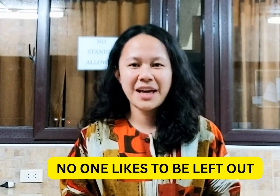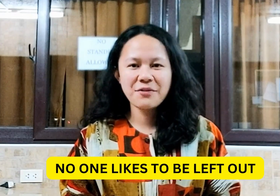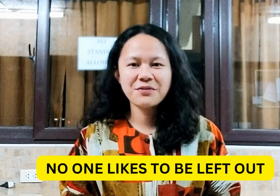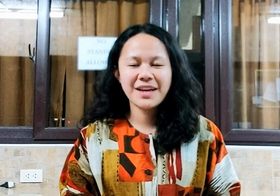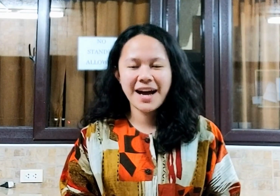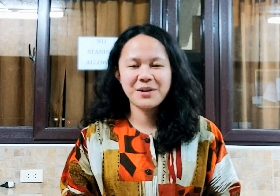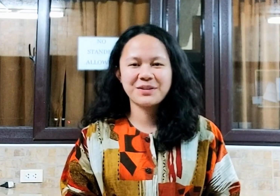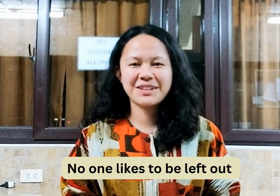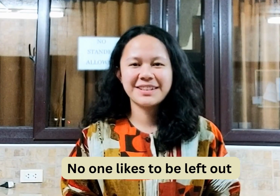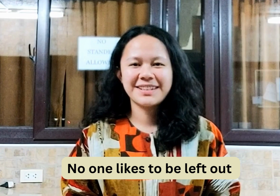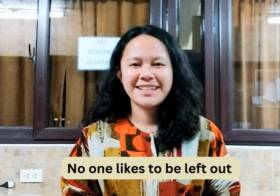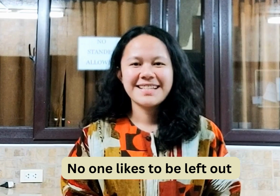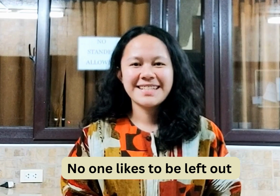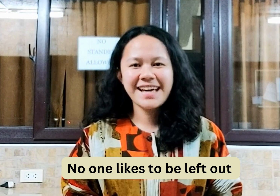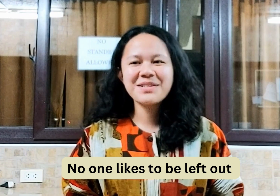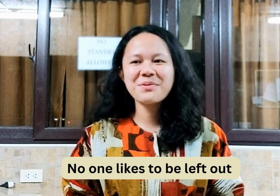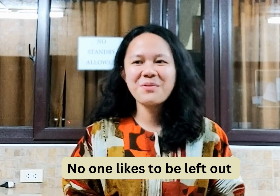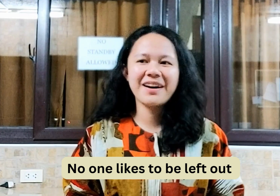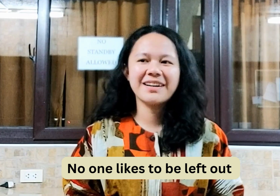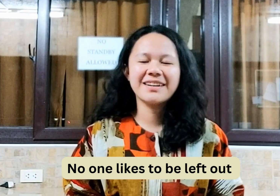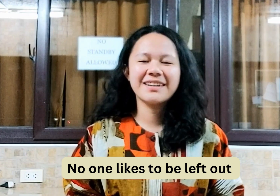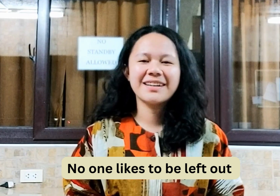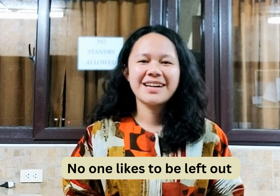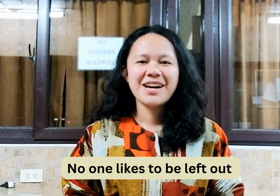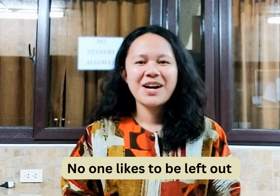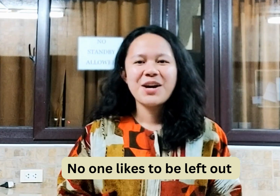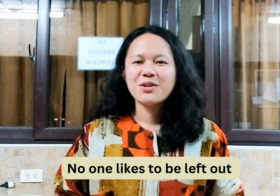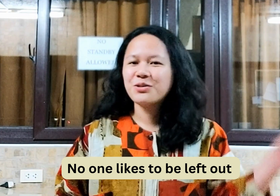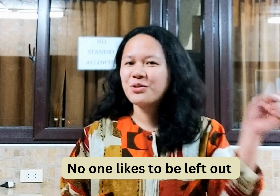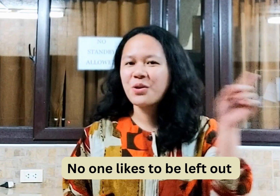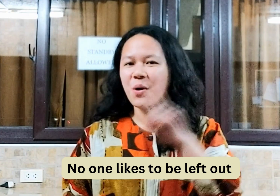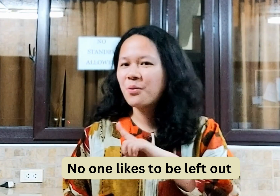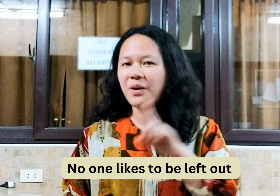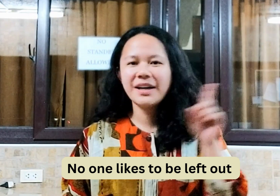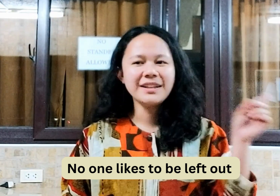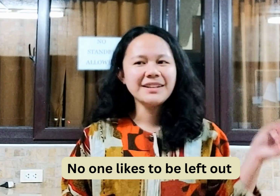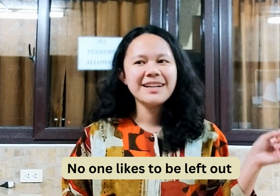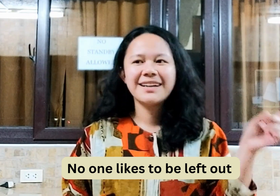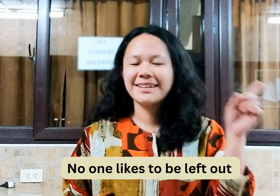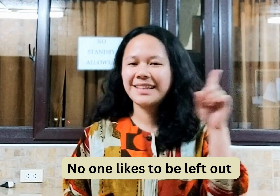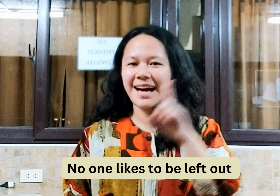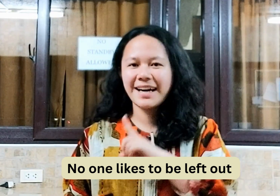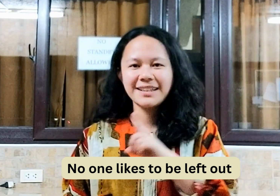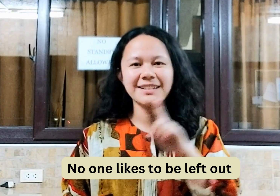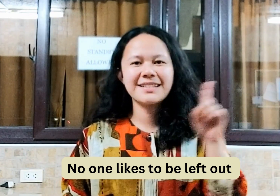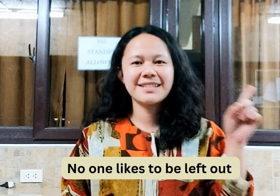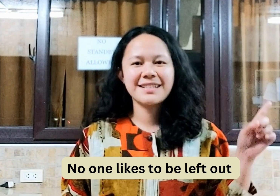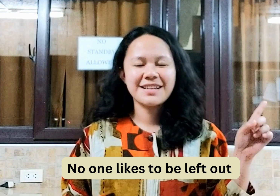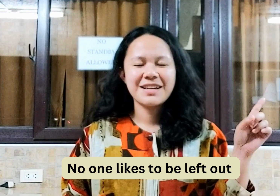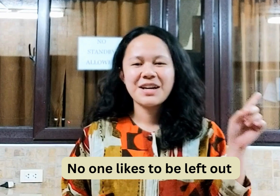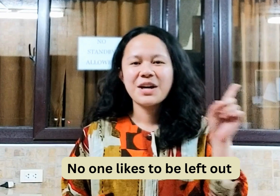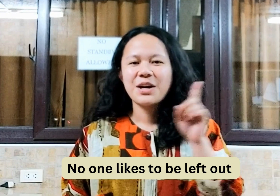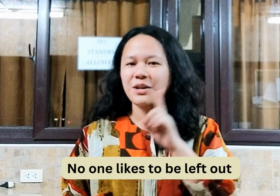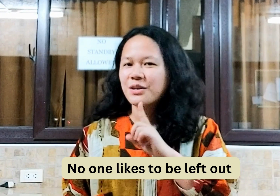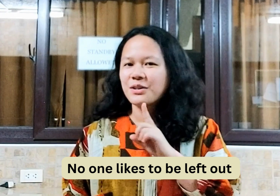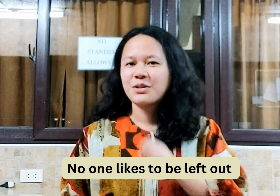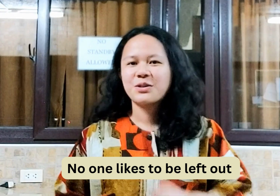Left Out. Stanza 1. No one likes to